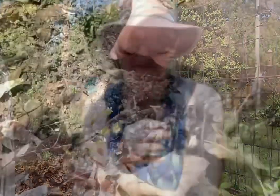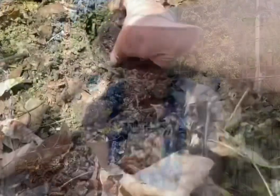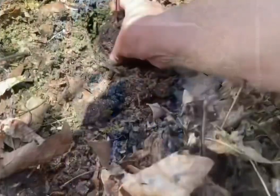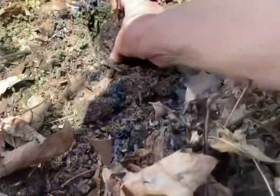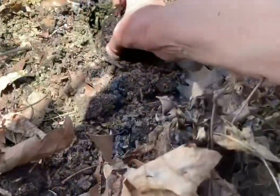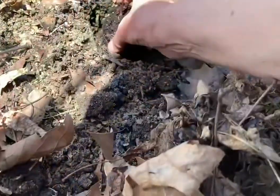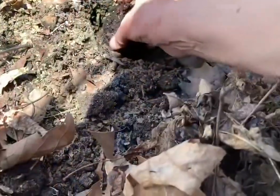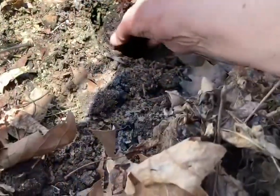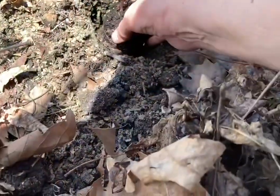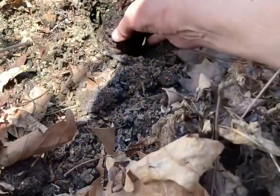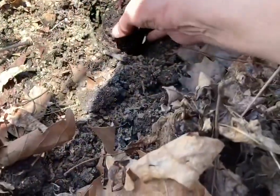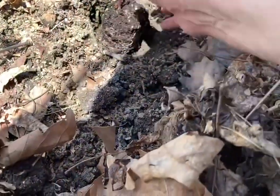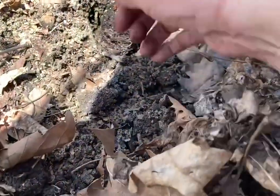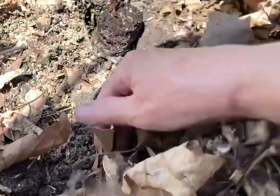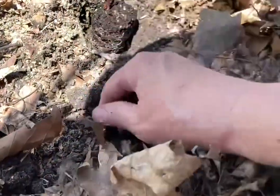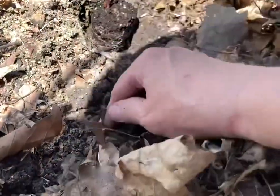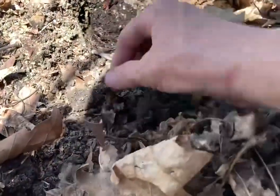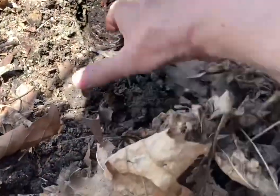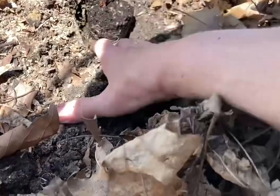put one in this location.